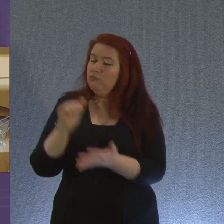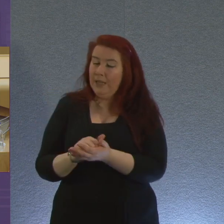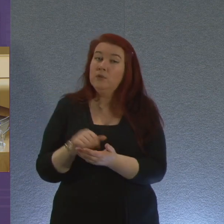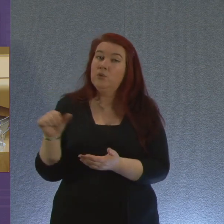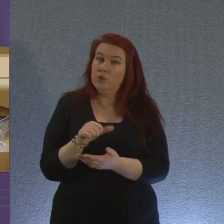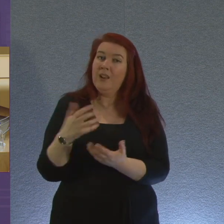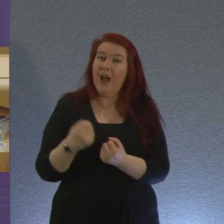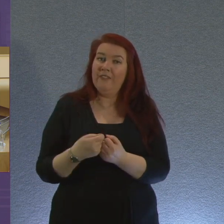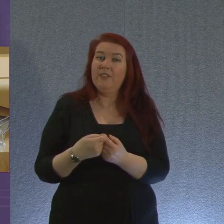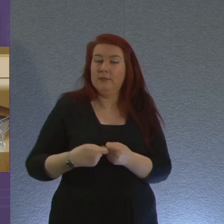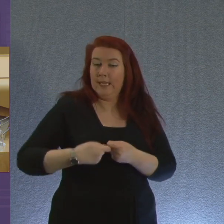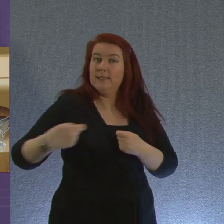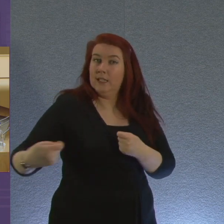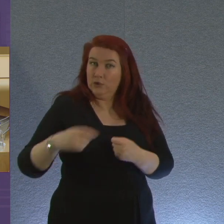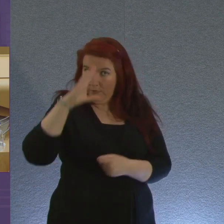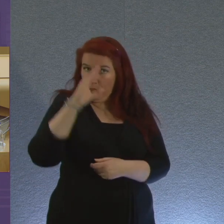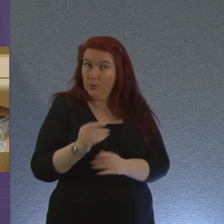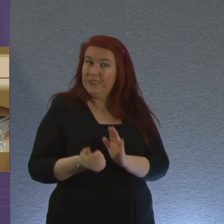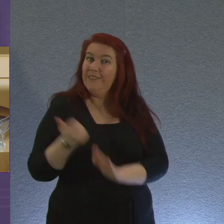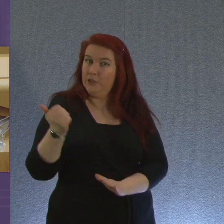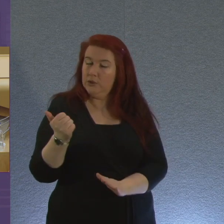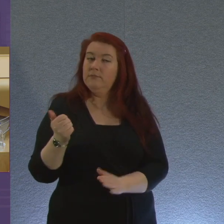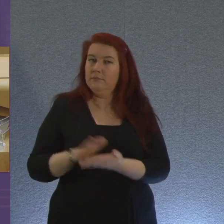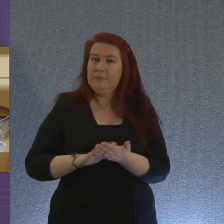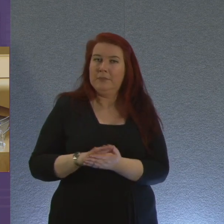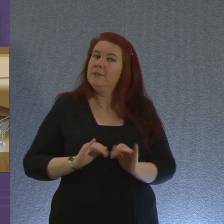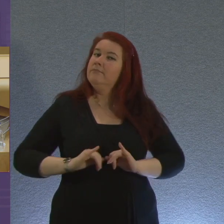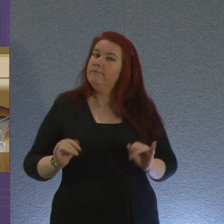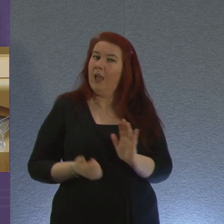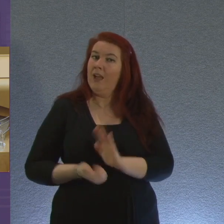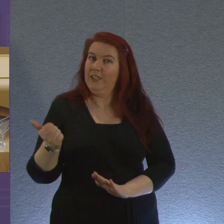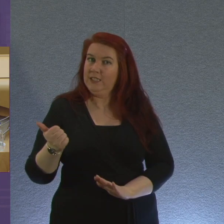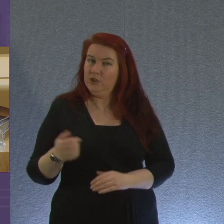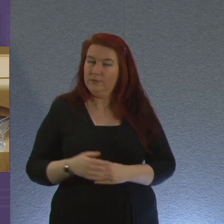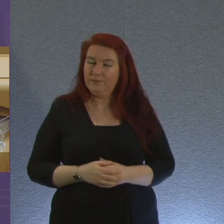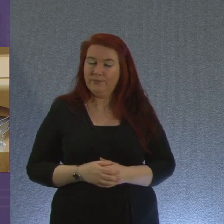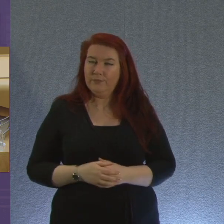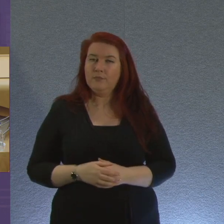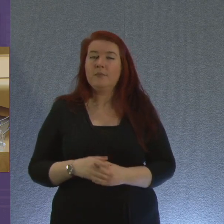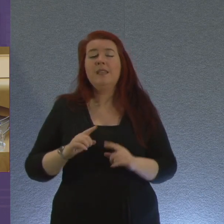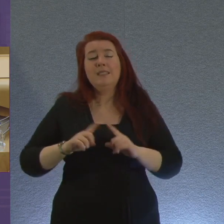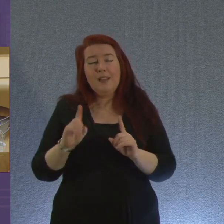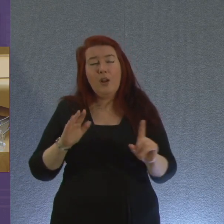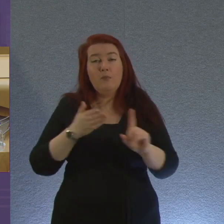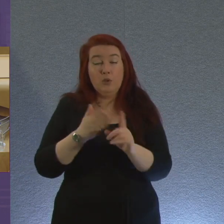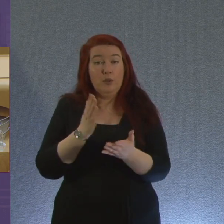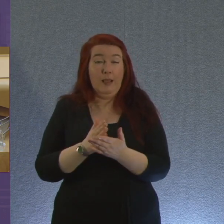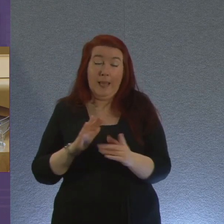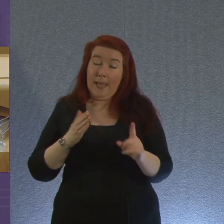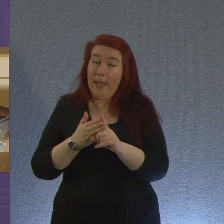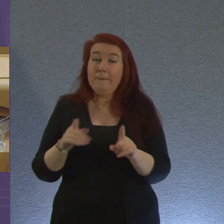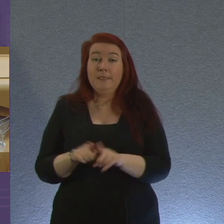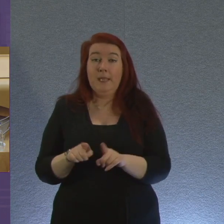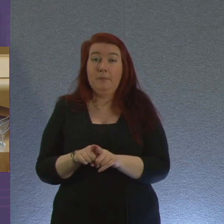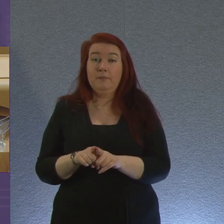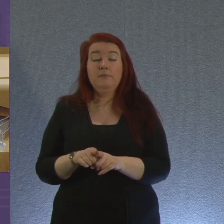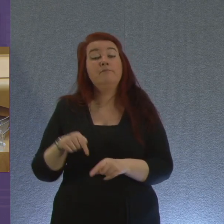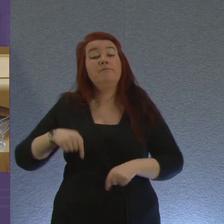which evictions can take place. They take slightly different approaches, but the aim is the same. And here in